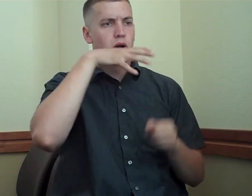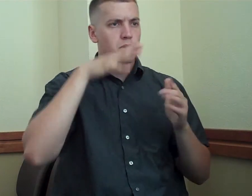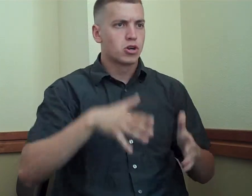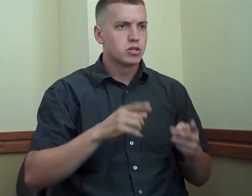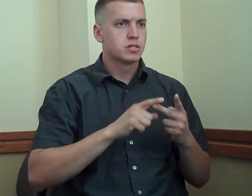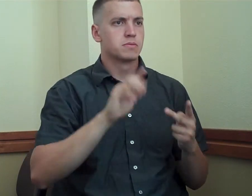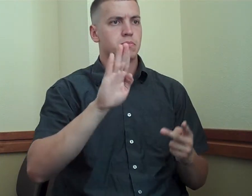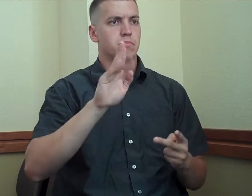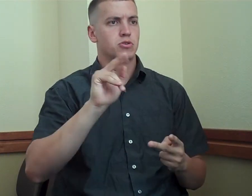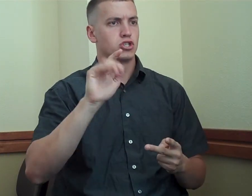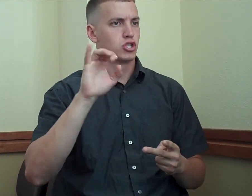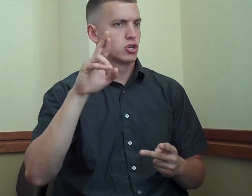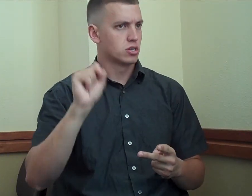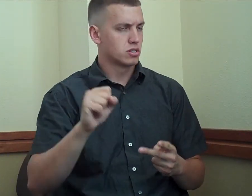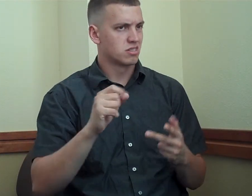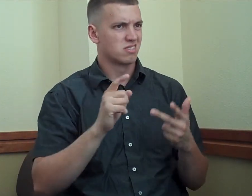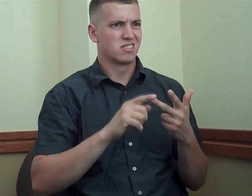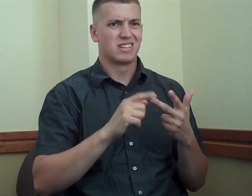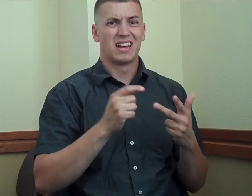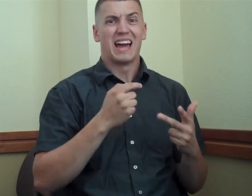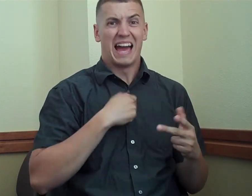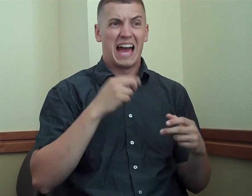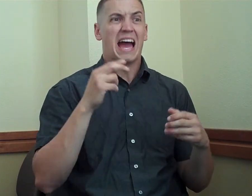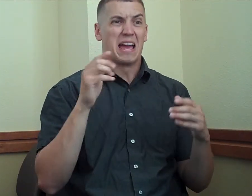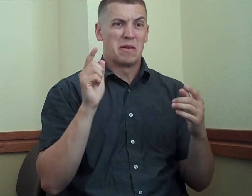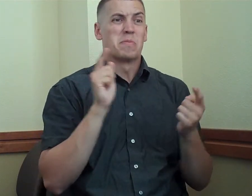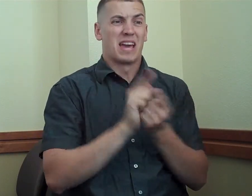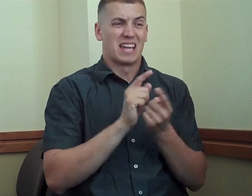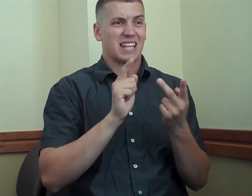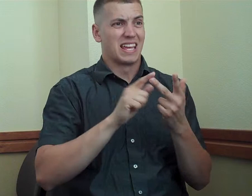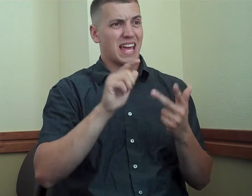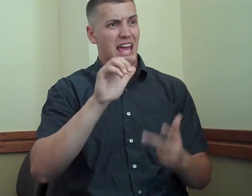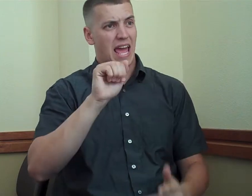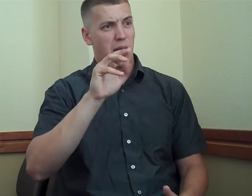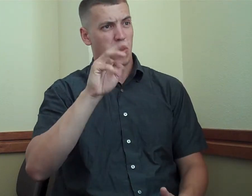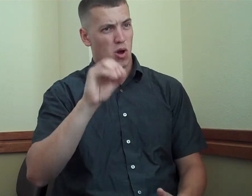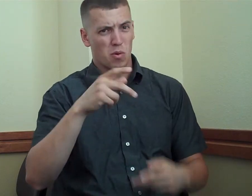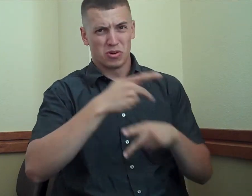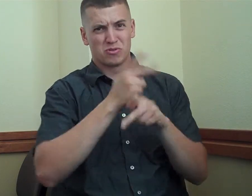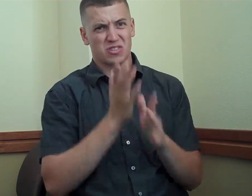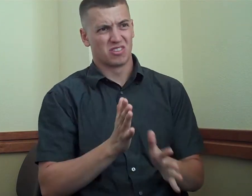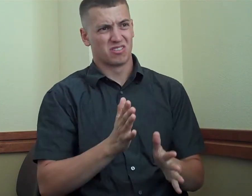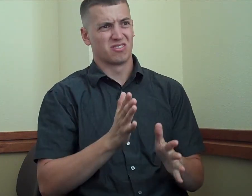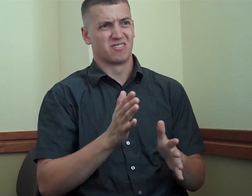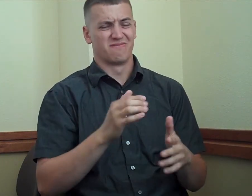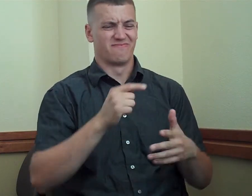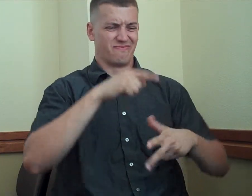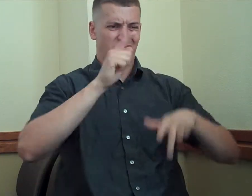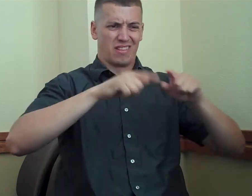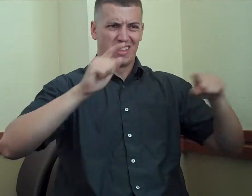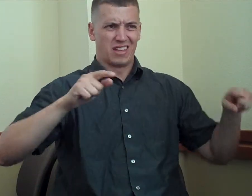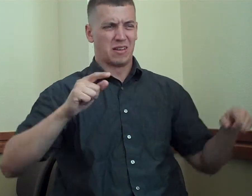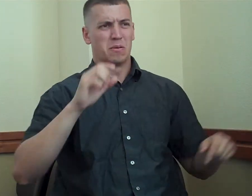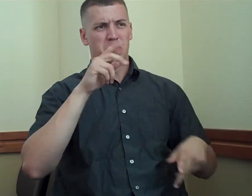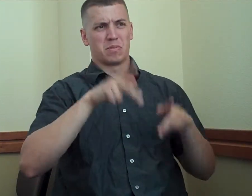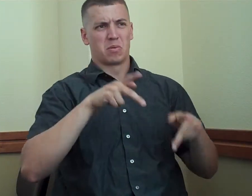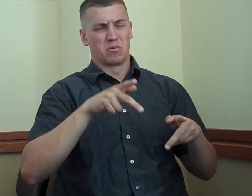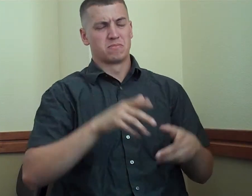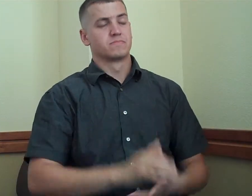mold makers, ammunition producers, and well, all kinds of people. And what was striking to me is that the farmers